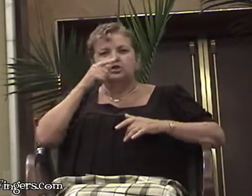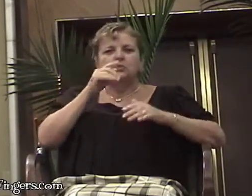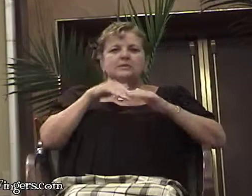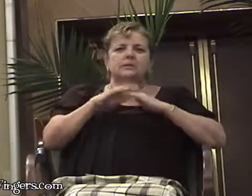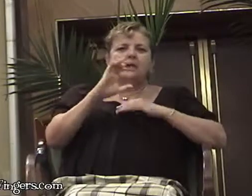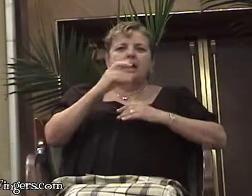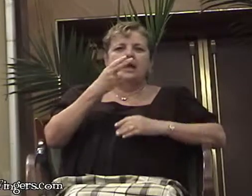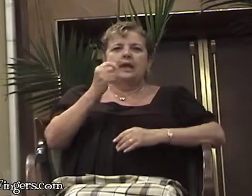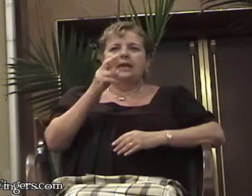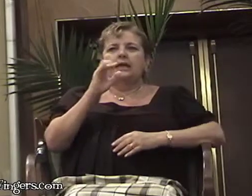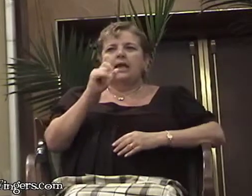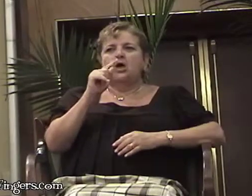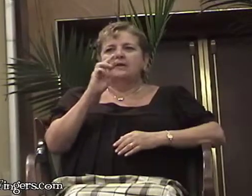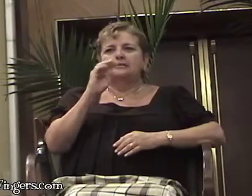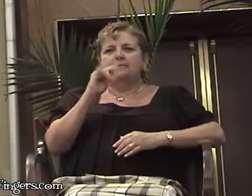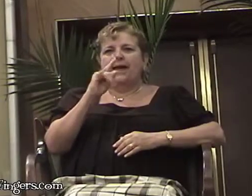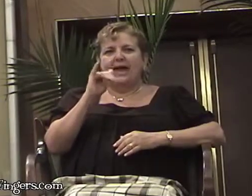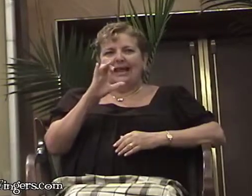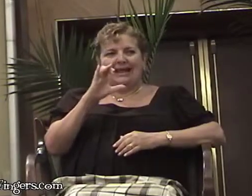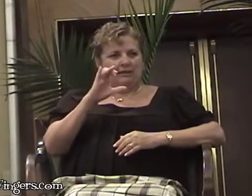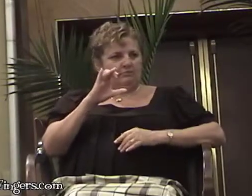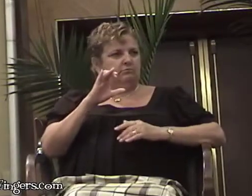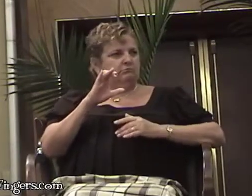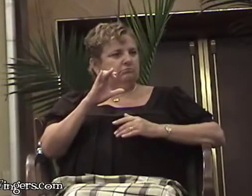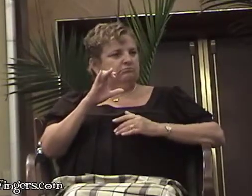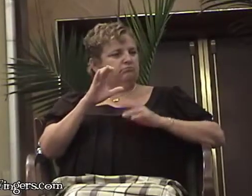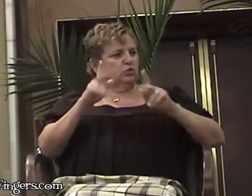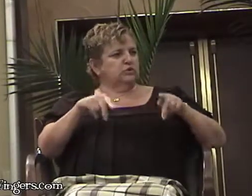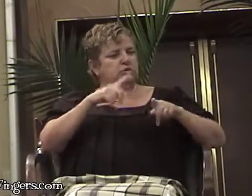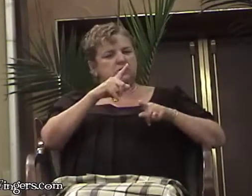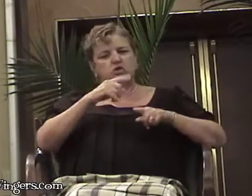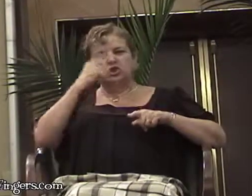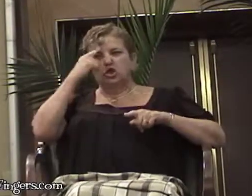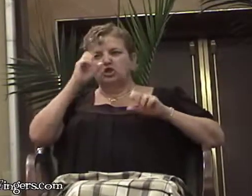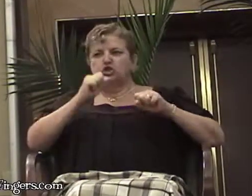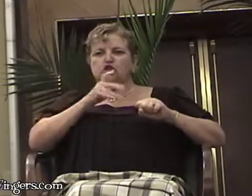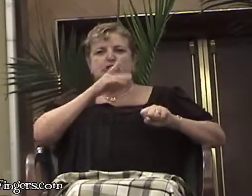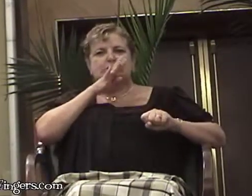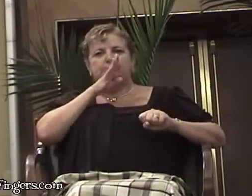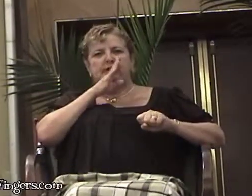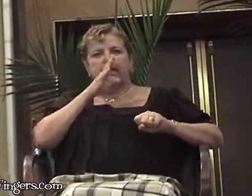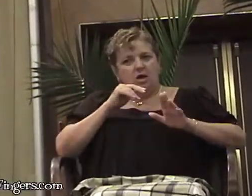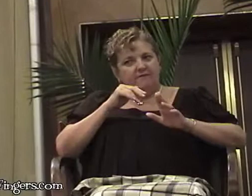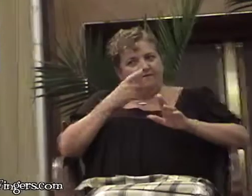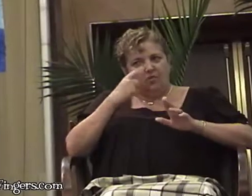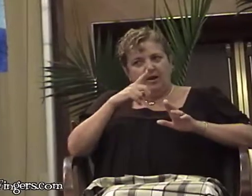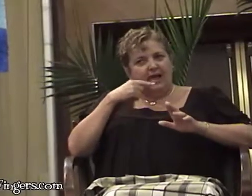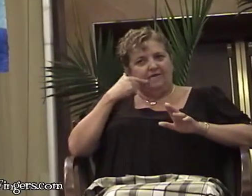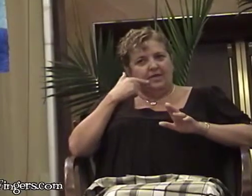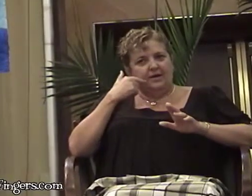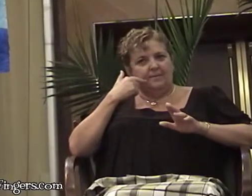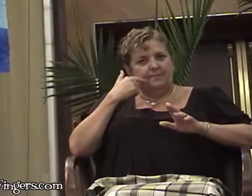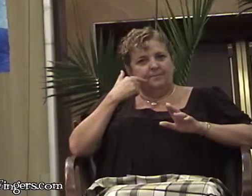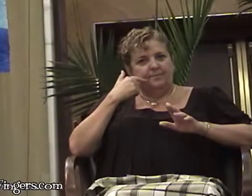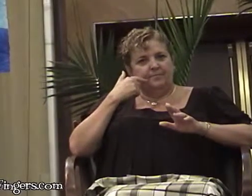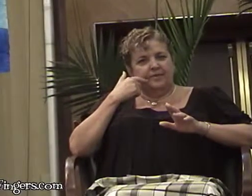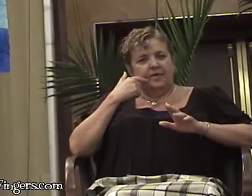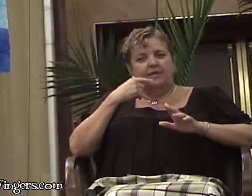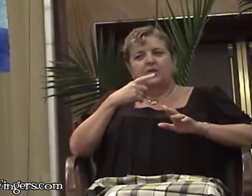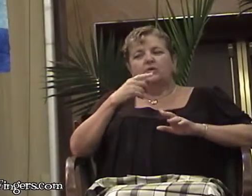she could speak in tongues and things like that. And I was 15 years old. I came home from school one day. I'm going to be a member of Al-Anon. She was just a beautiful